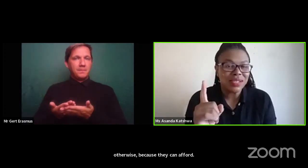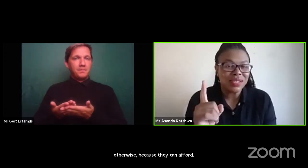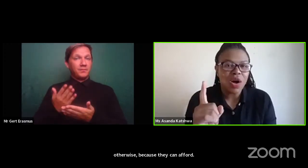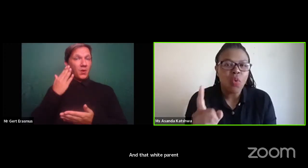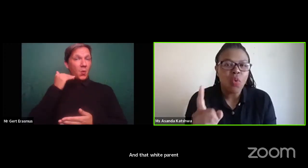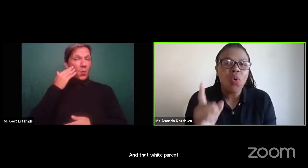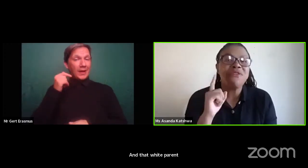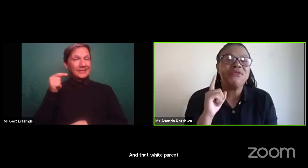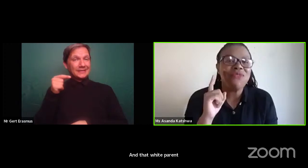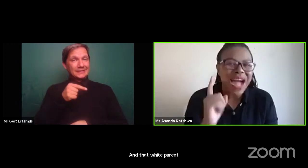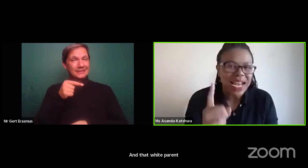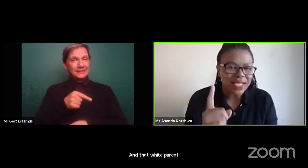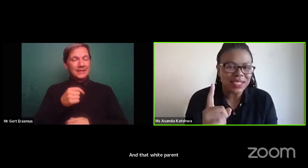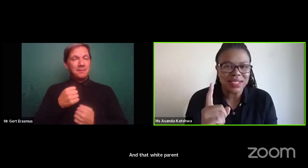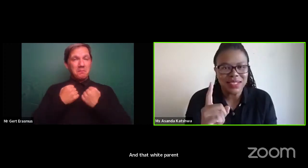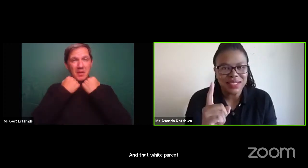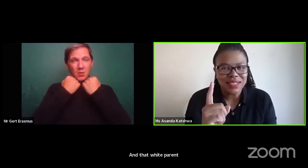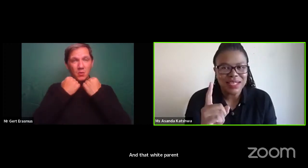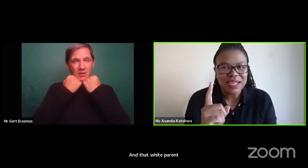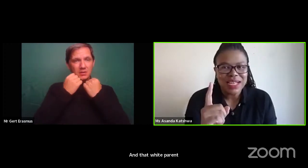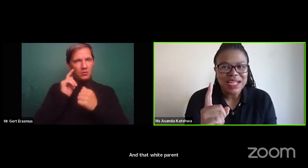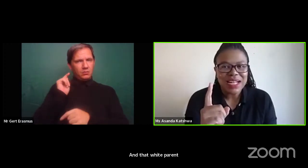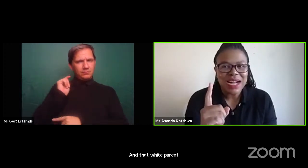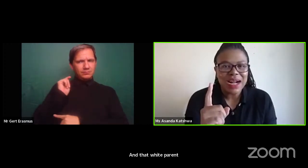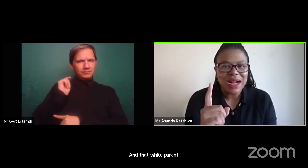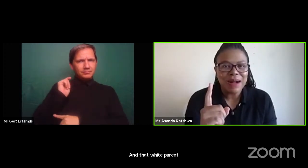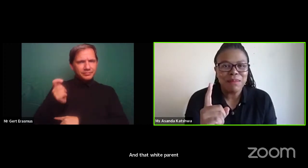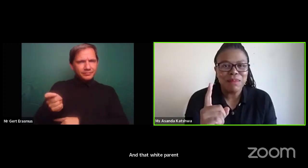parent will fund